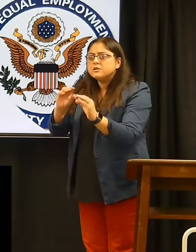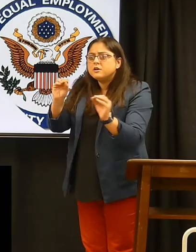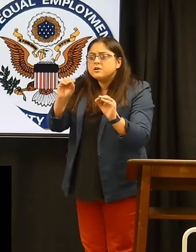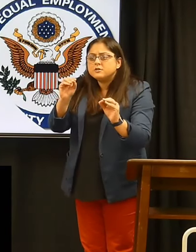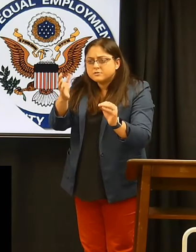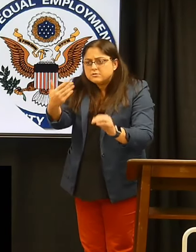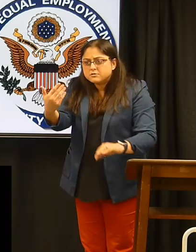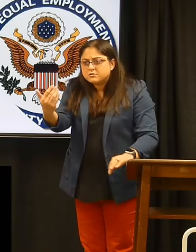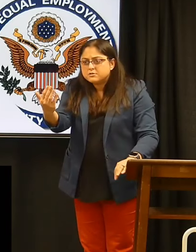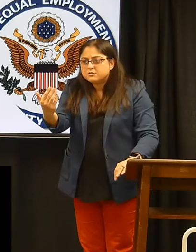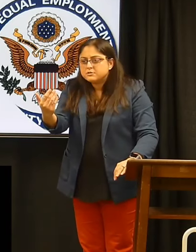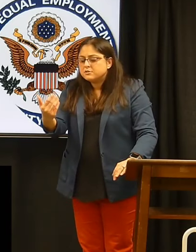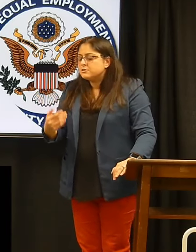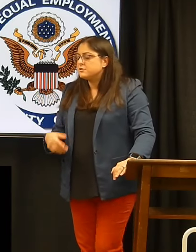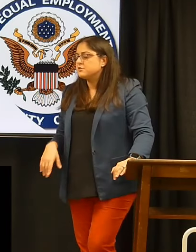No, it's okay.